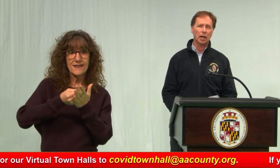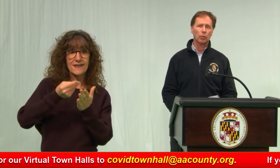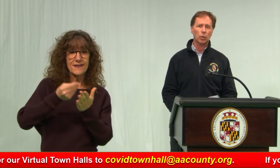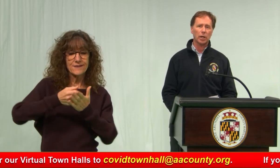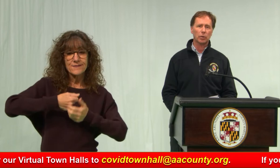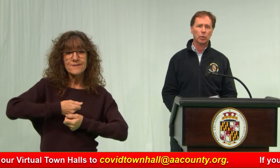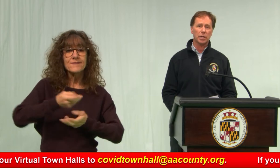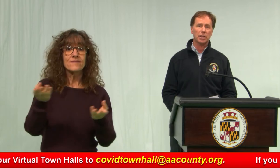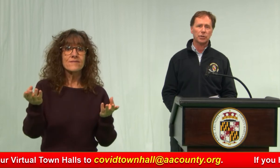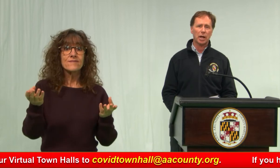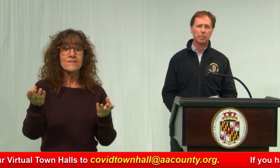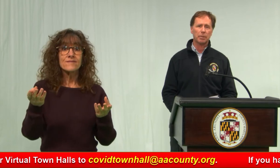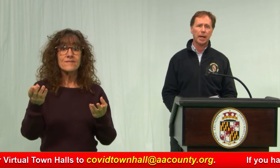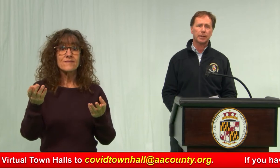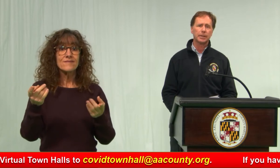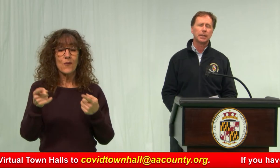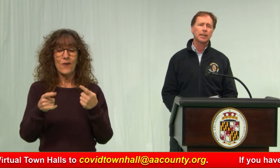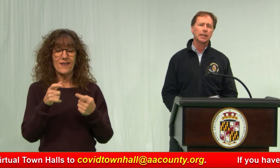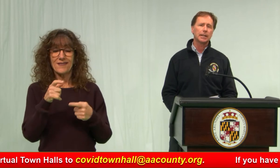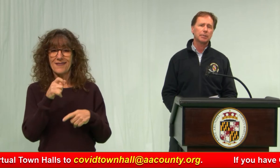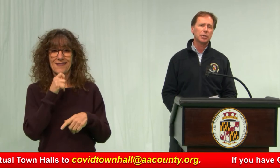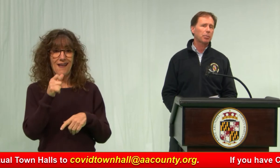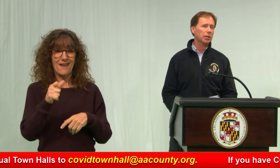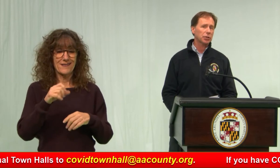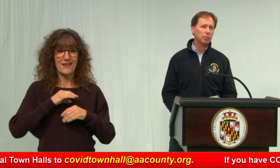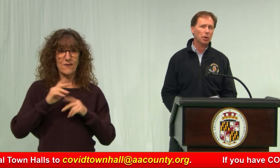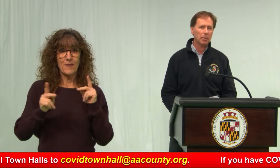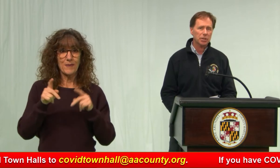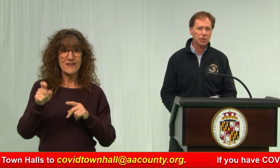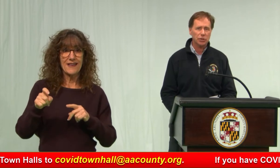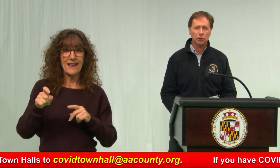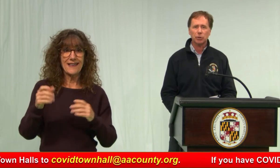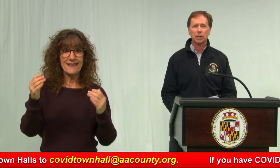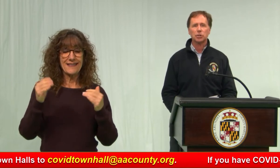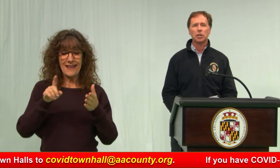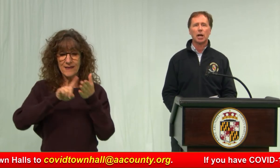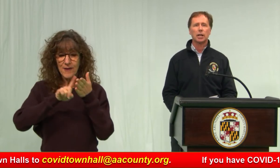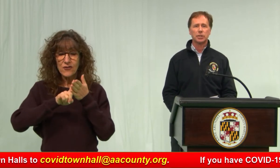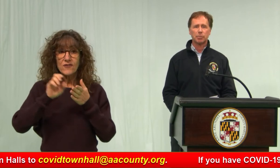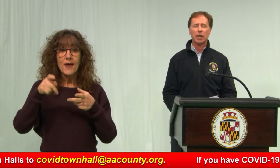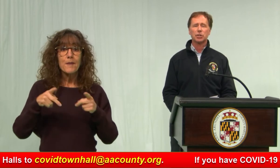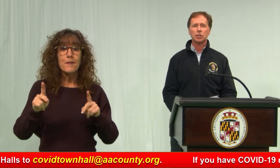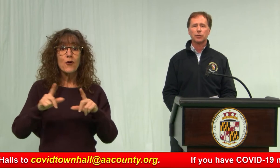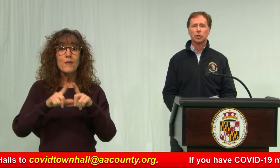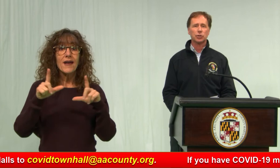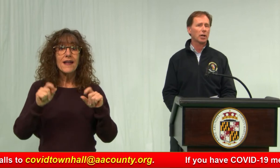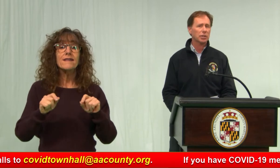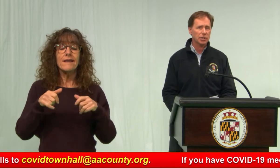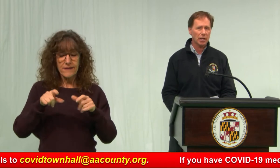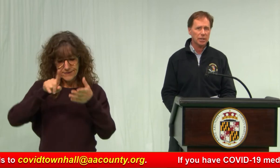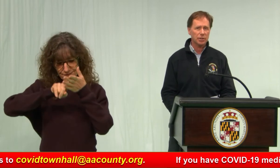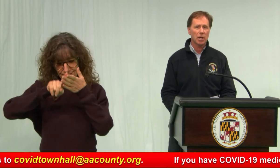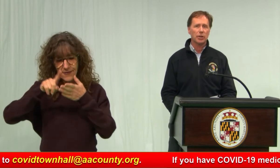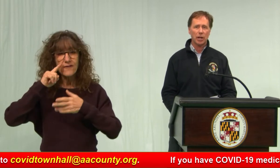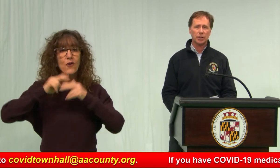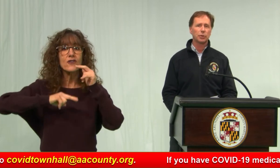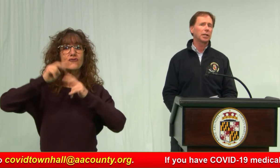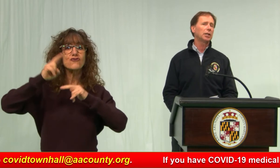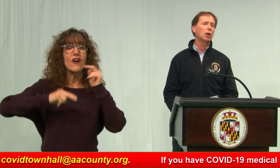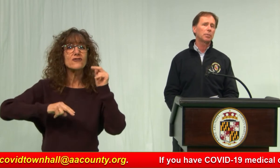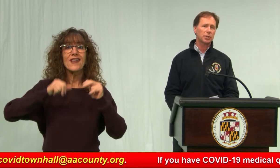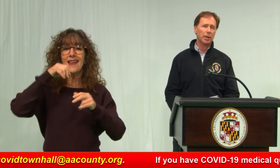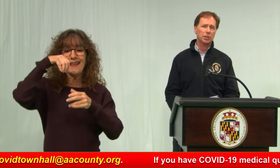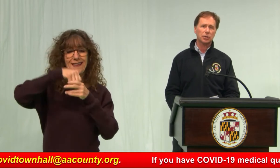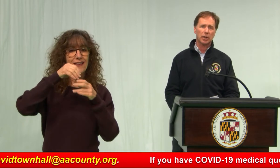out where needs are not being met. Inspections and permits is still doing inspections for construction sites. They're not